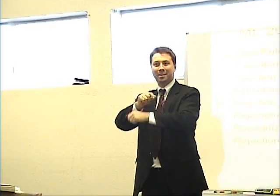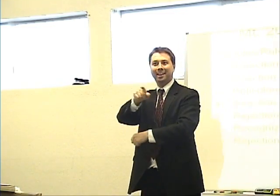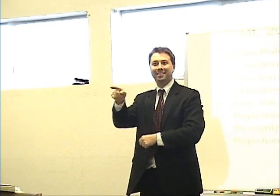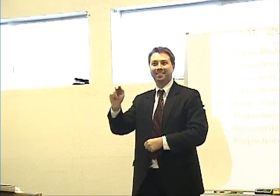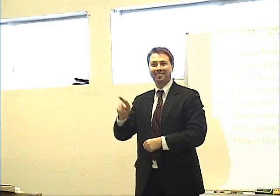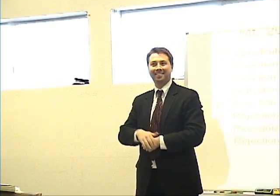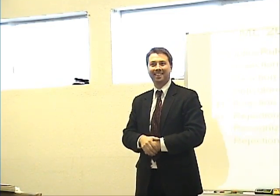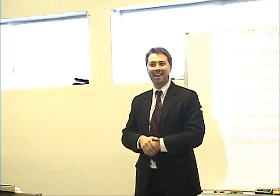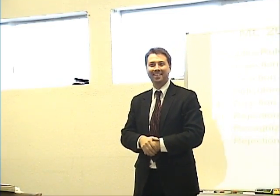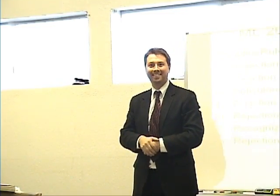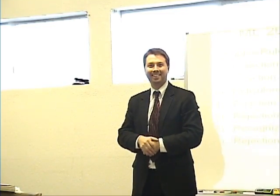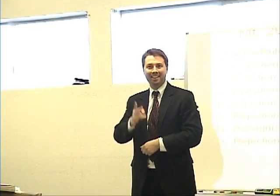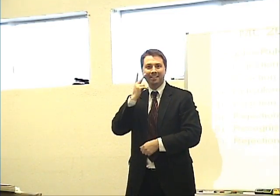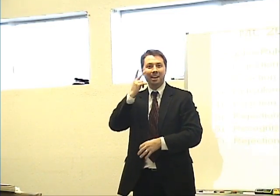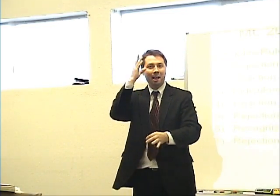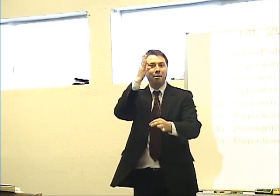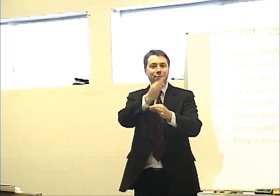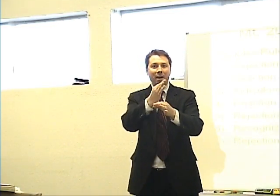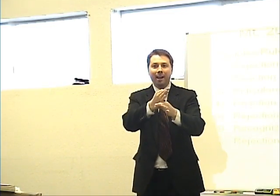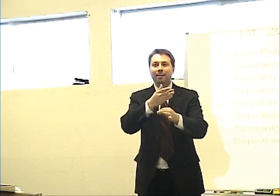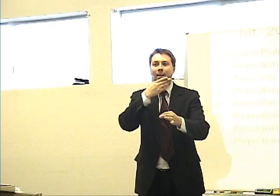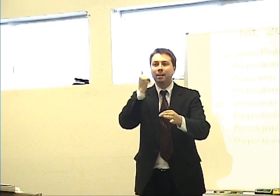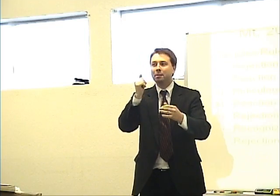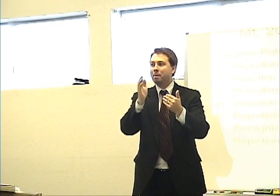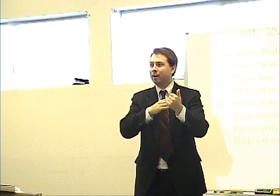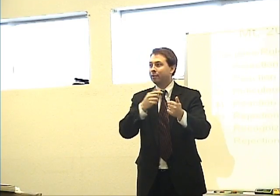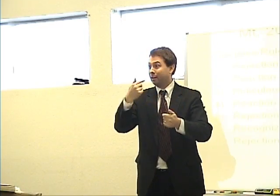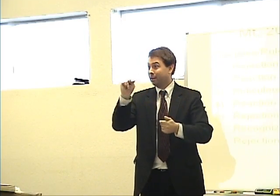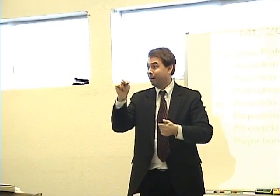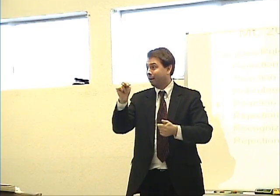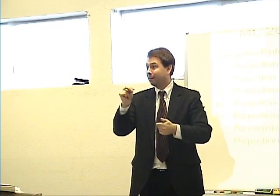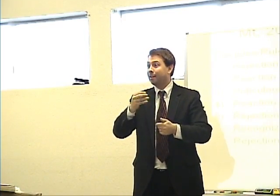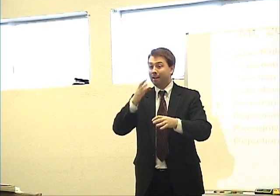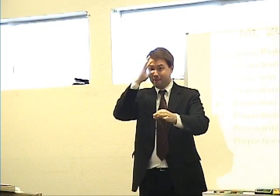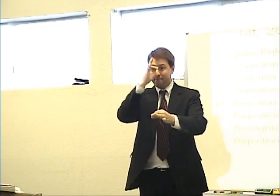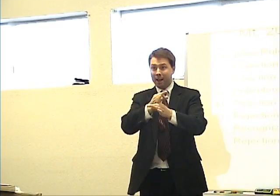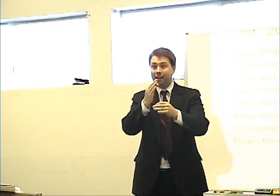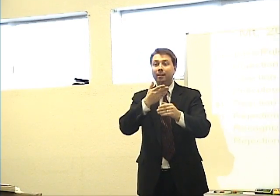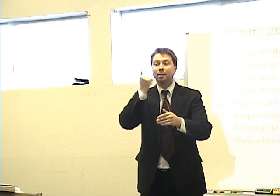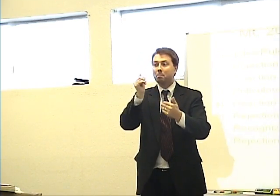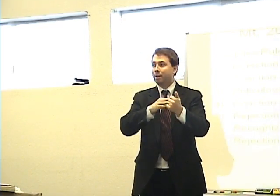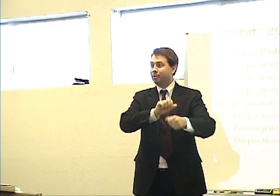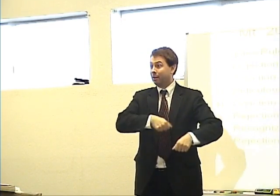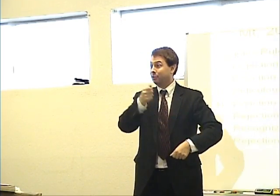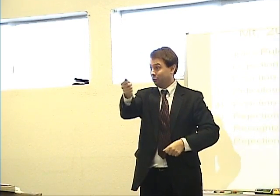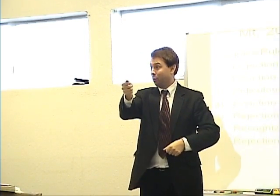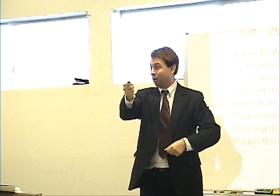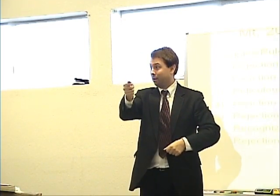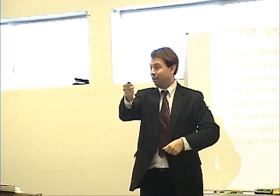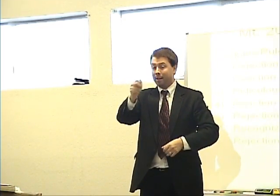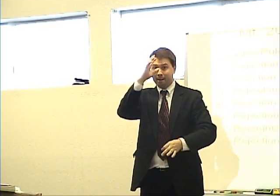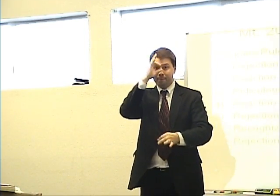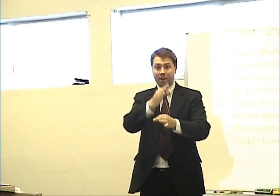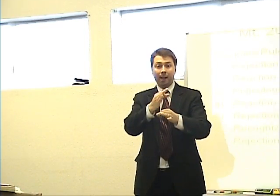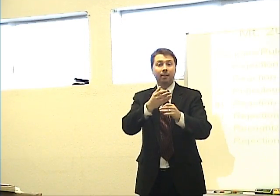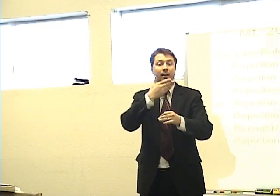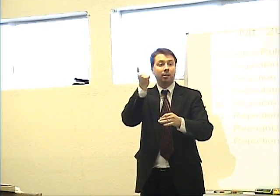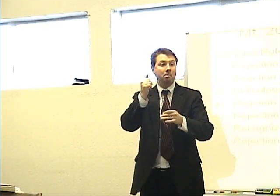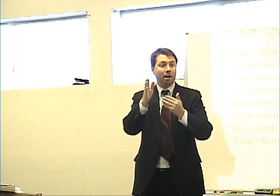protect you. Okay? You see, faith is better than a gun. Faith is better than a sword. Faith is better